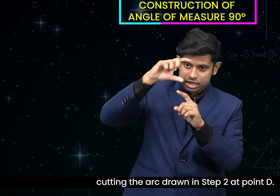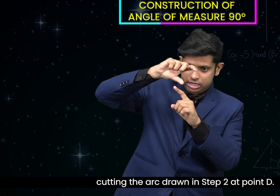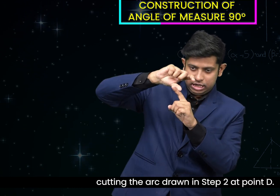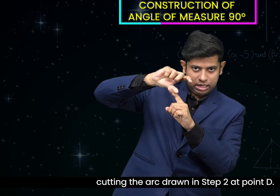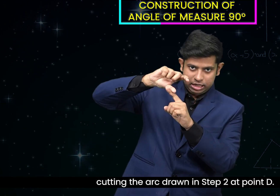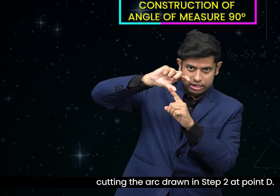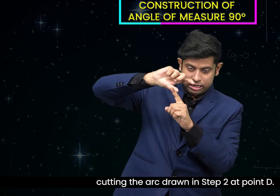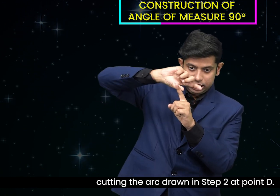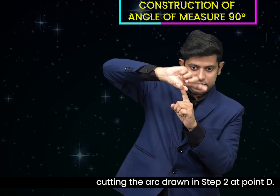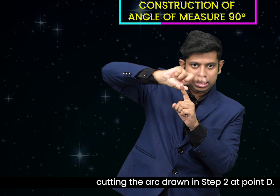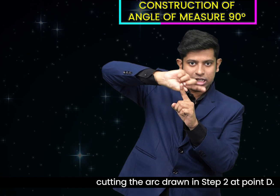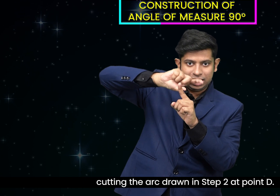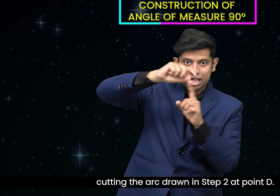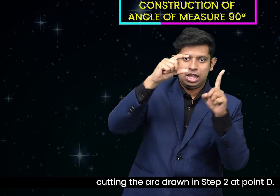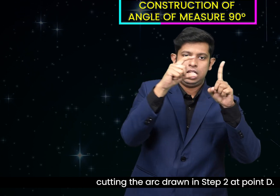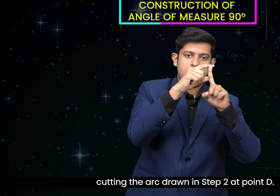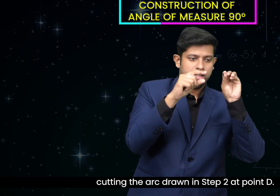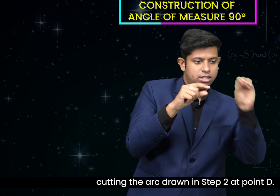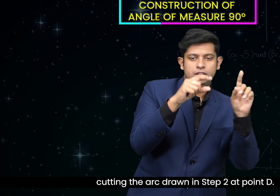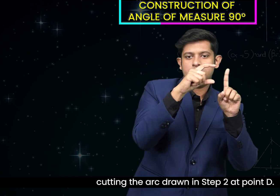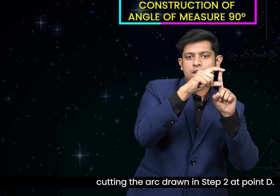in step 2 at point D.